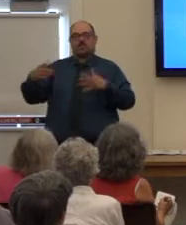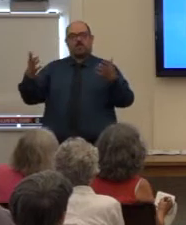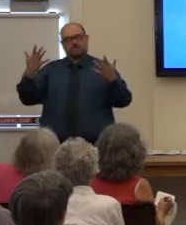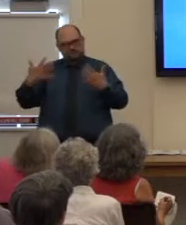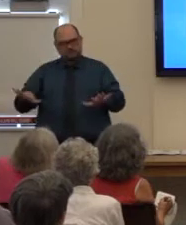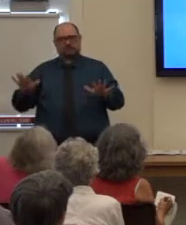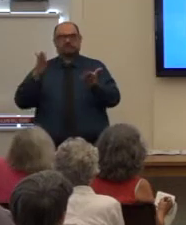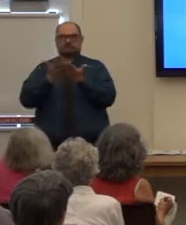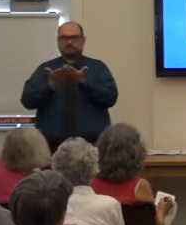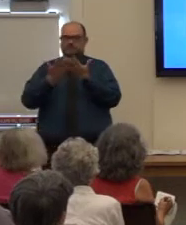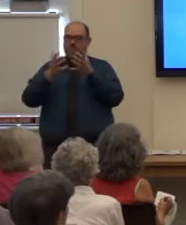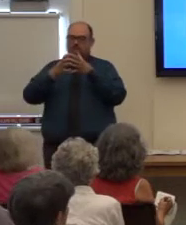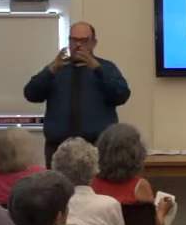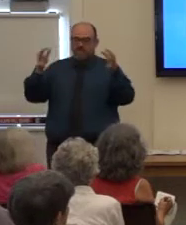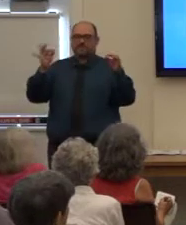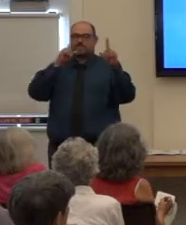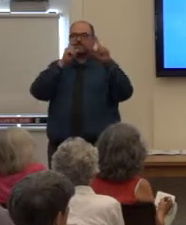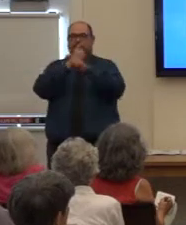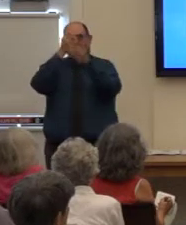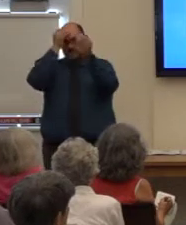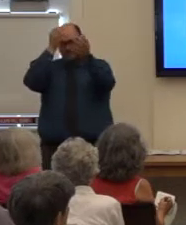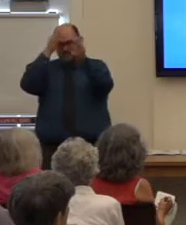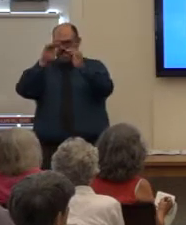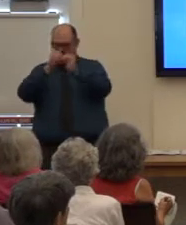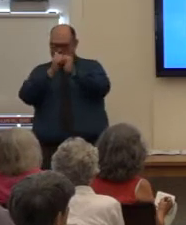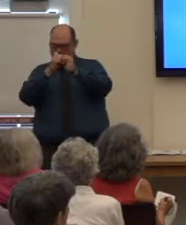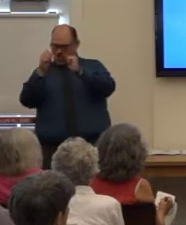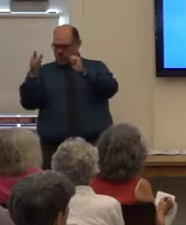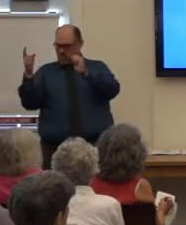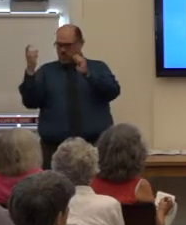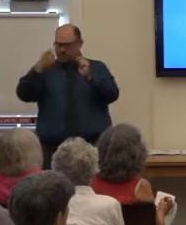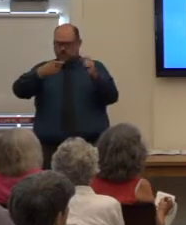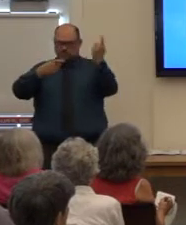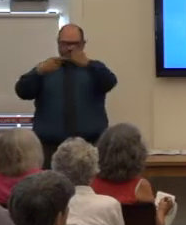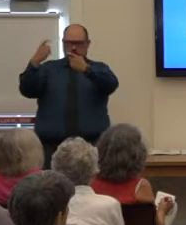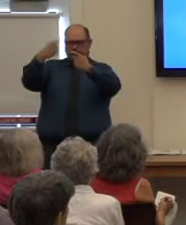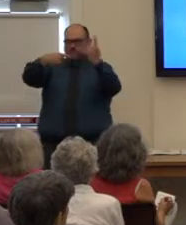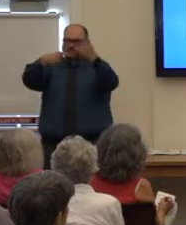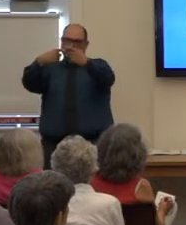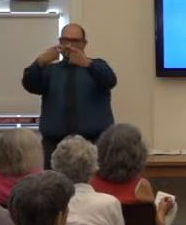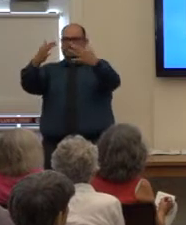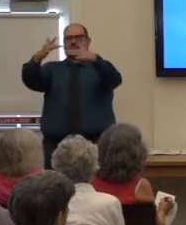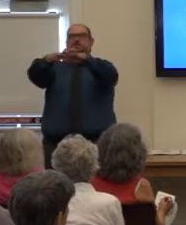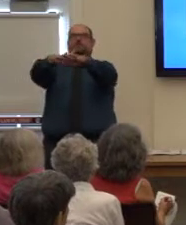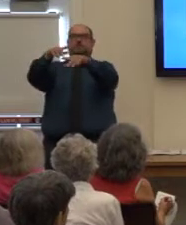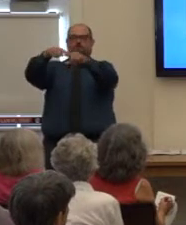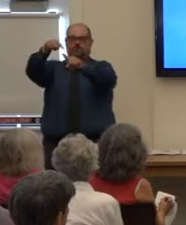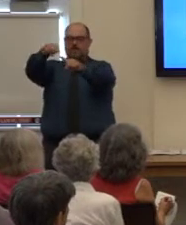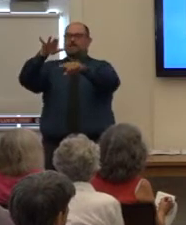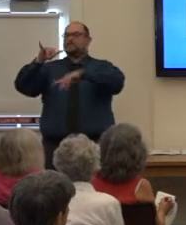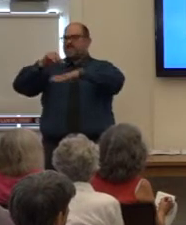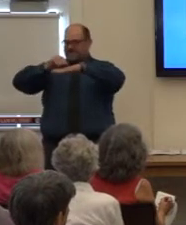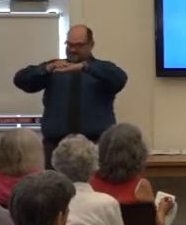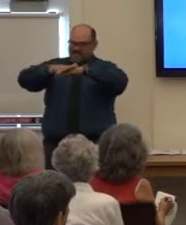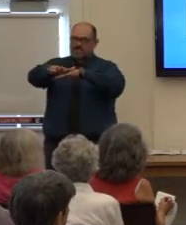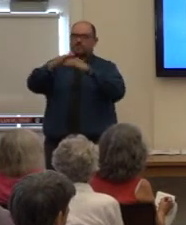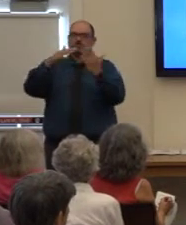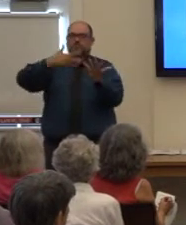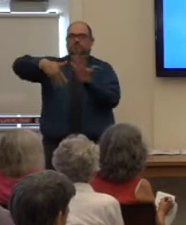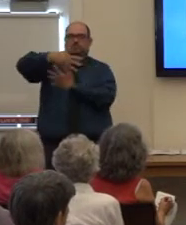to understand. But it also played out on the social level. If you go